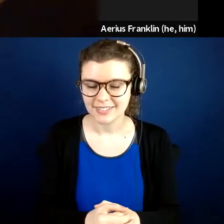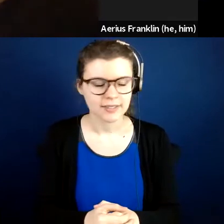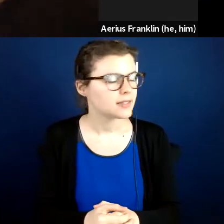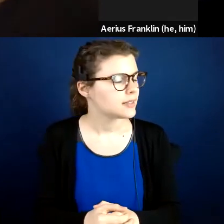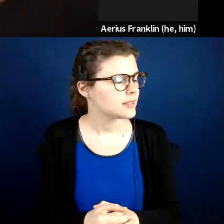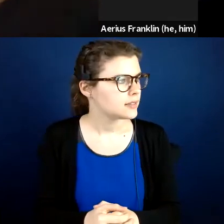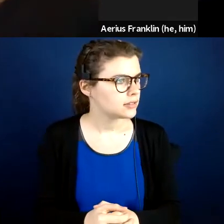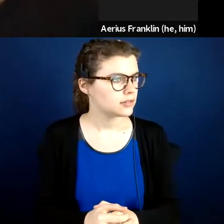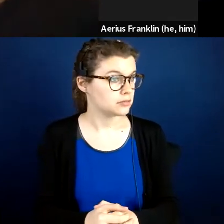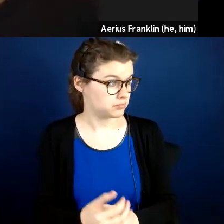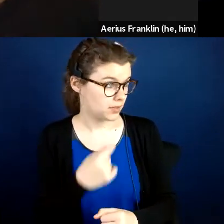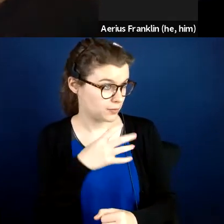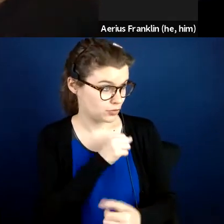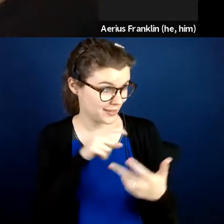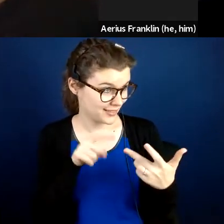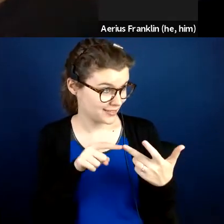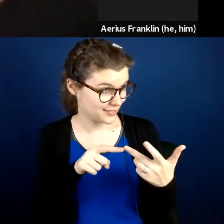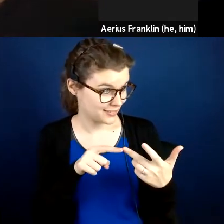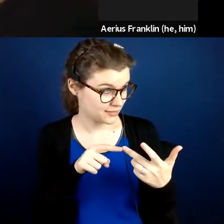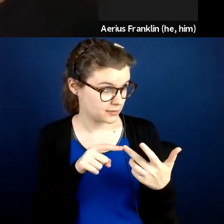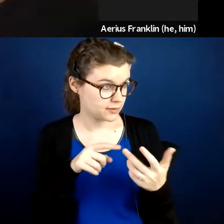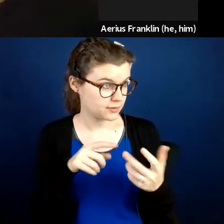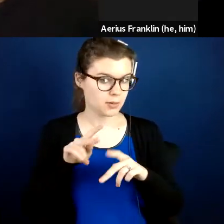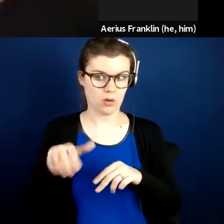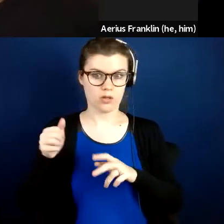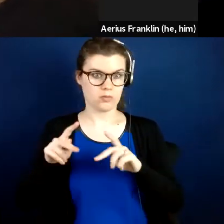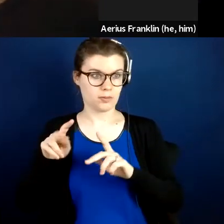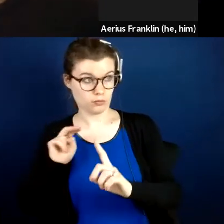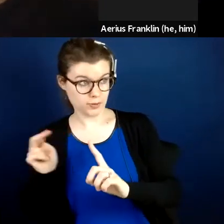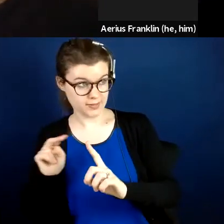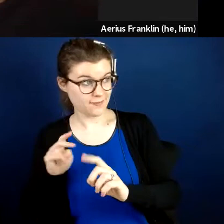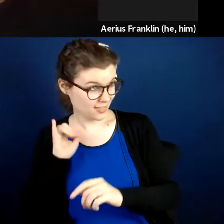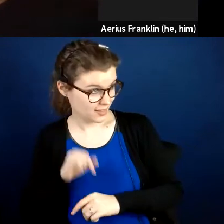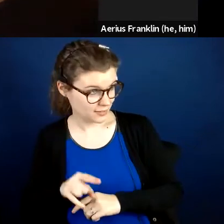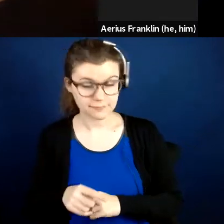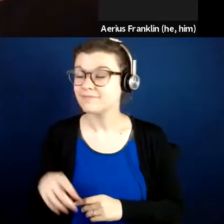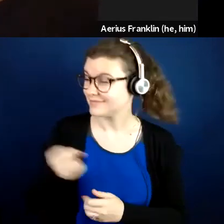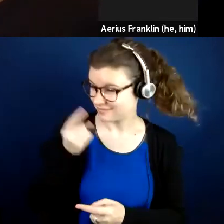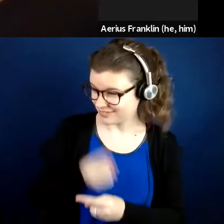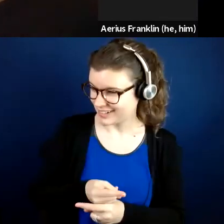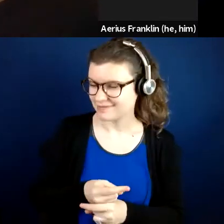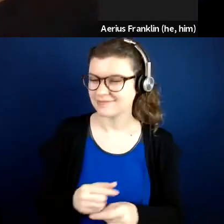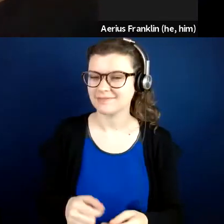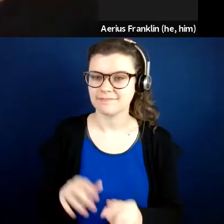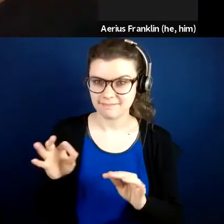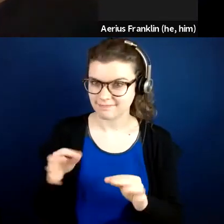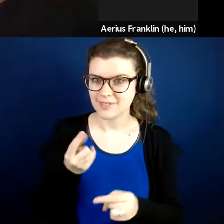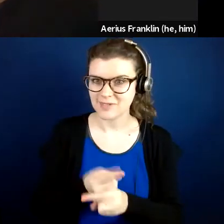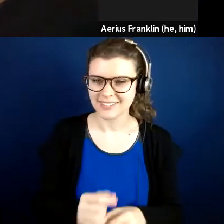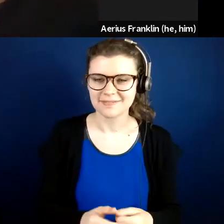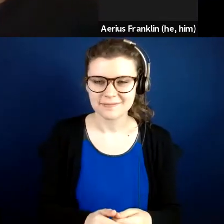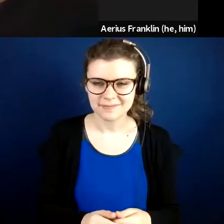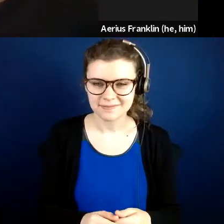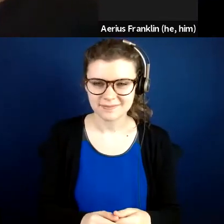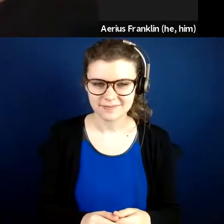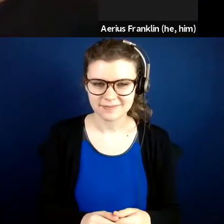A person who is regarded, or what is a person who is regarded? Yep. Nope, you got it. You're absolutely right. So